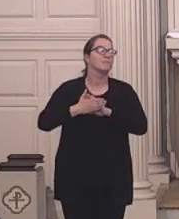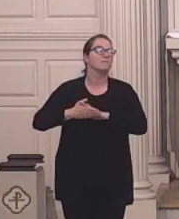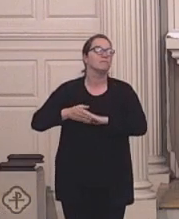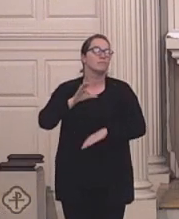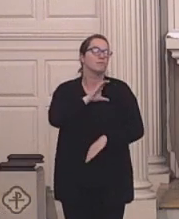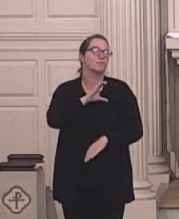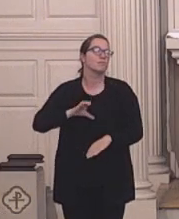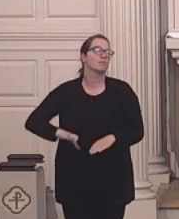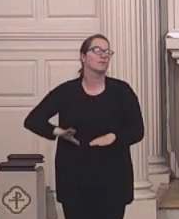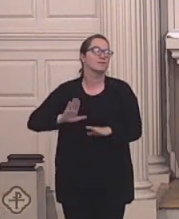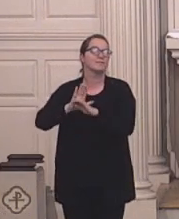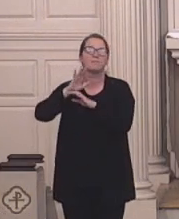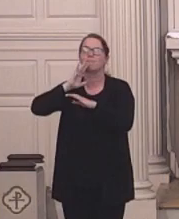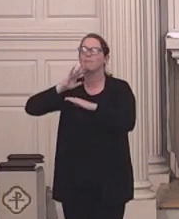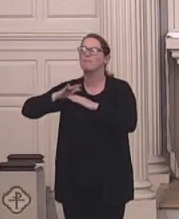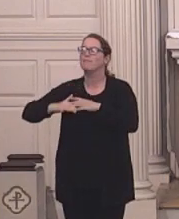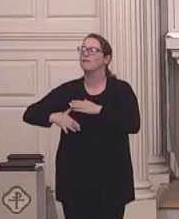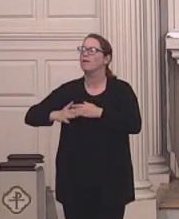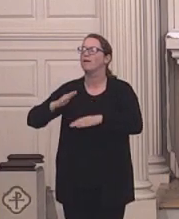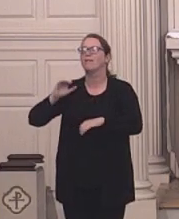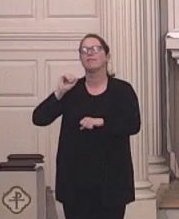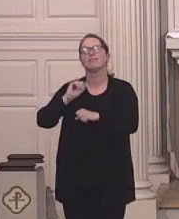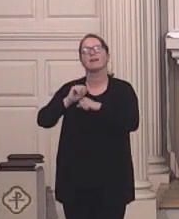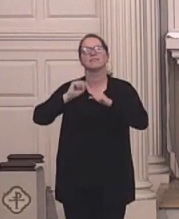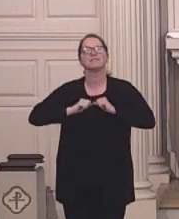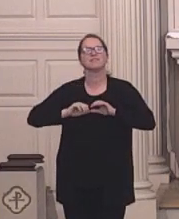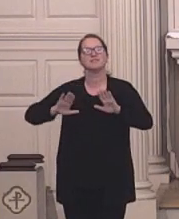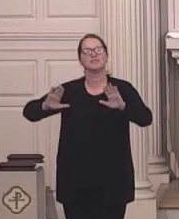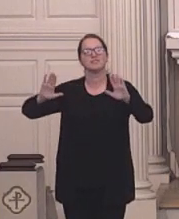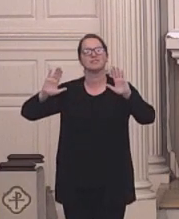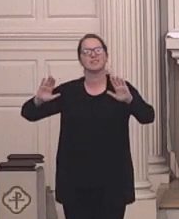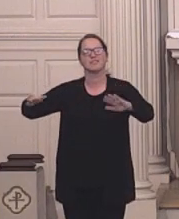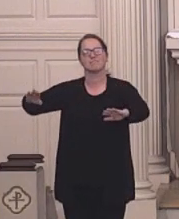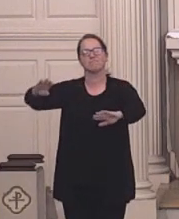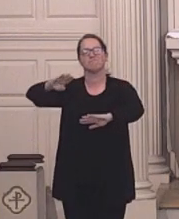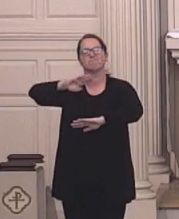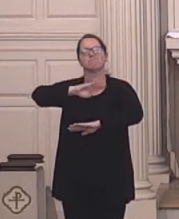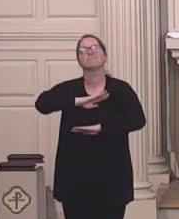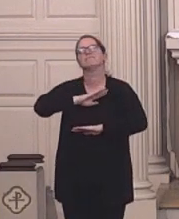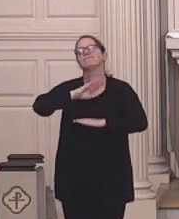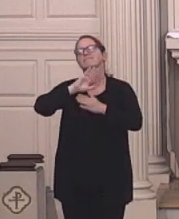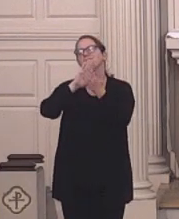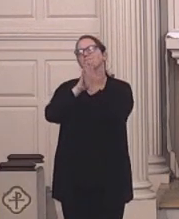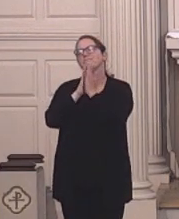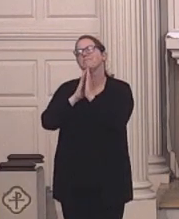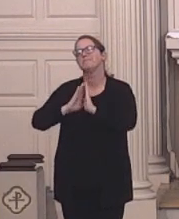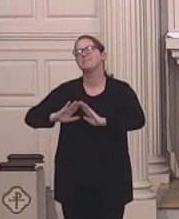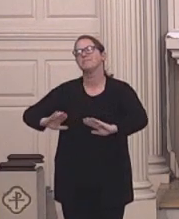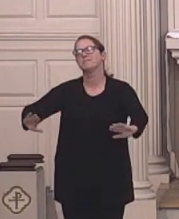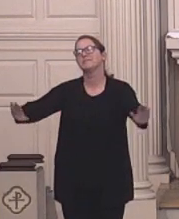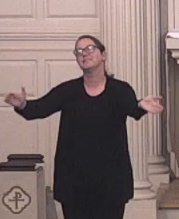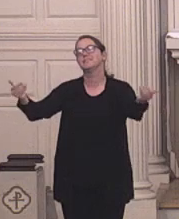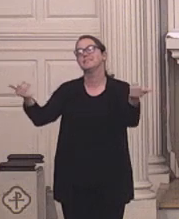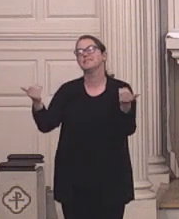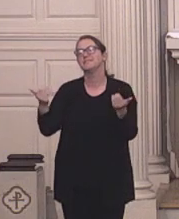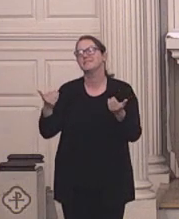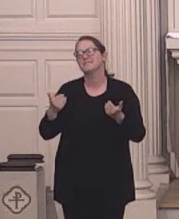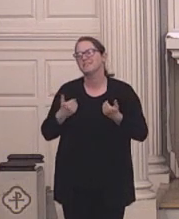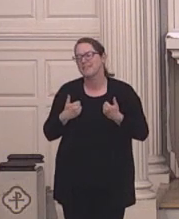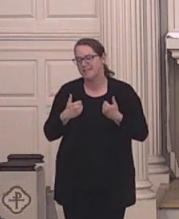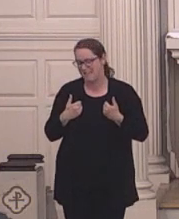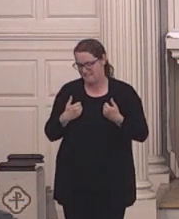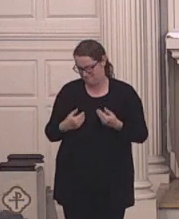peace. This is truth each Christian learns, bread into his flesh